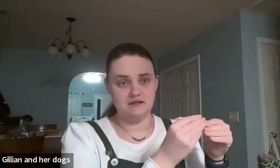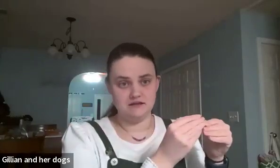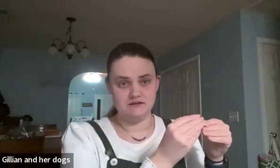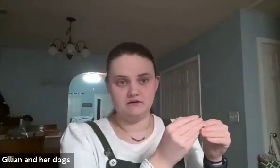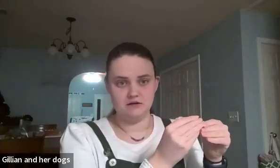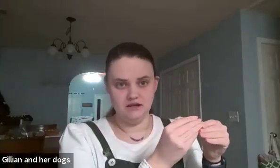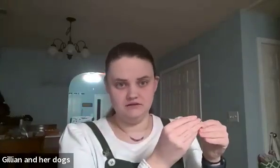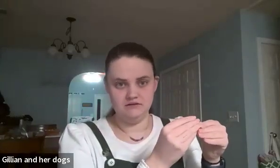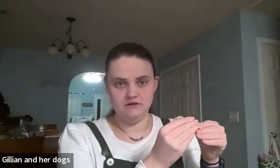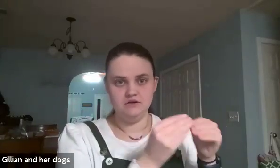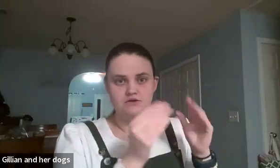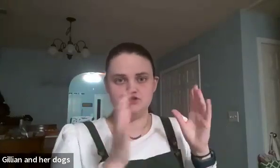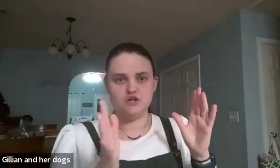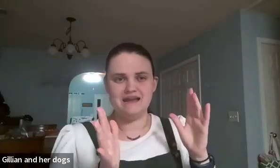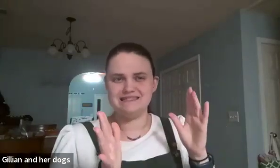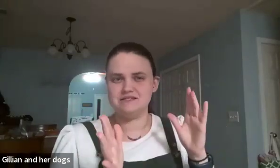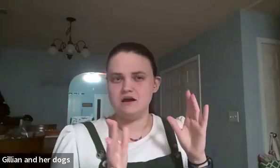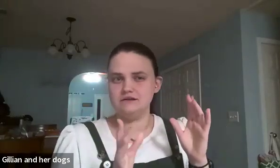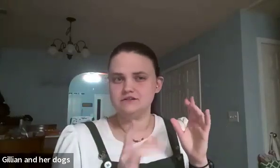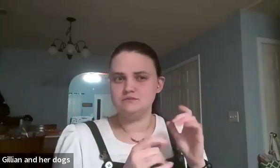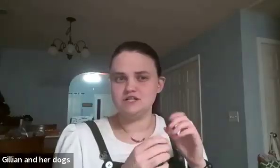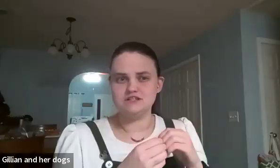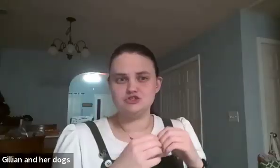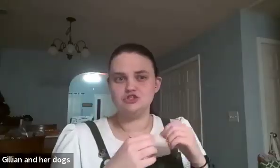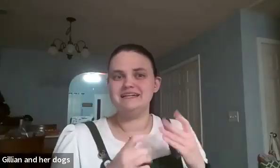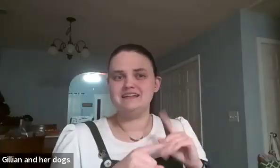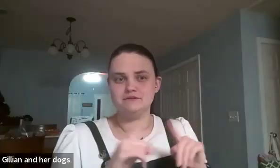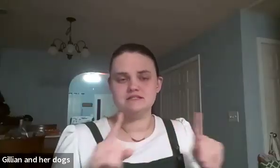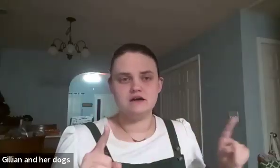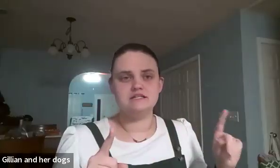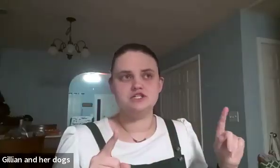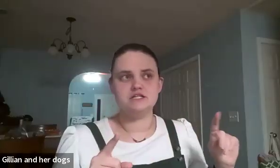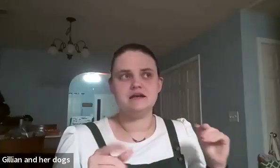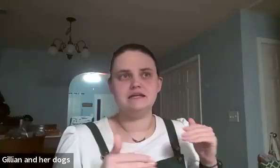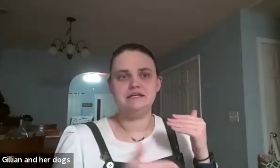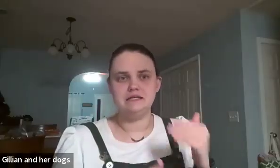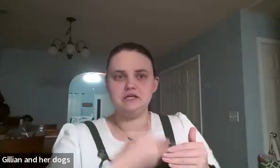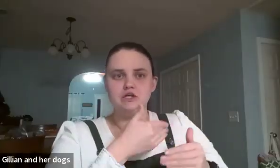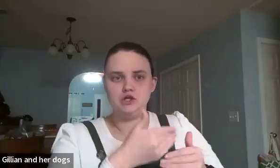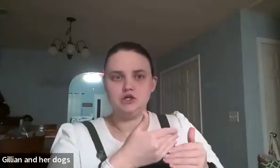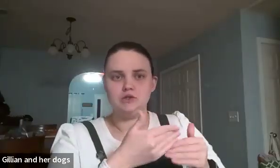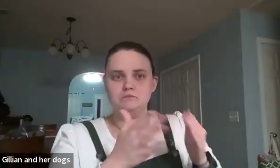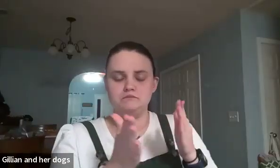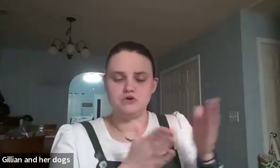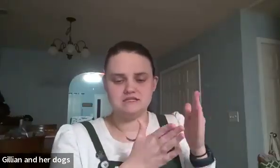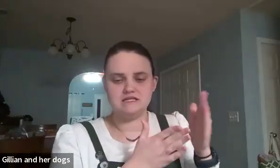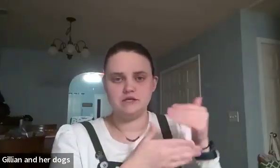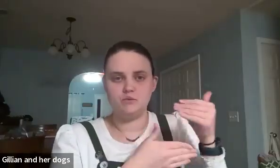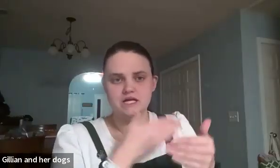adding it. All right. So it's not too much as there's too many different signs. It's just kind of keeping your process, like what is